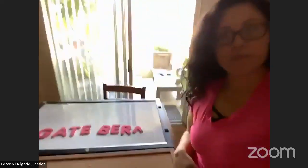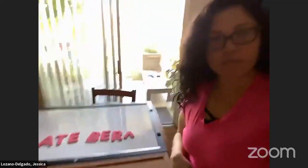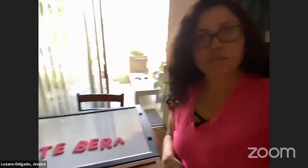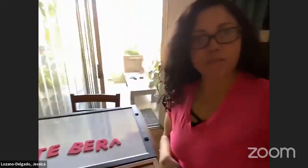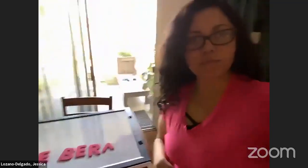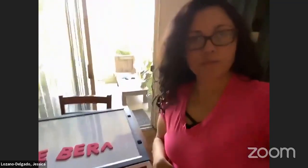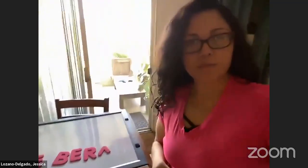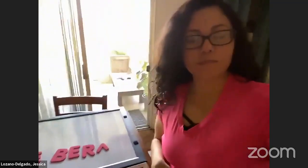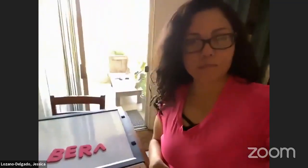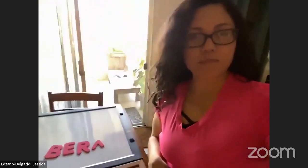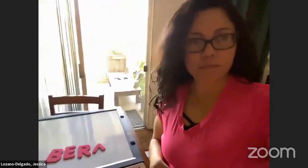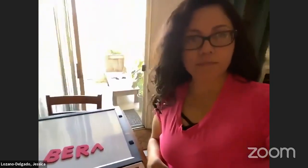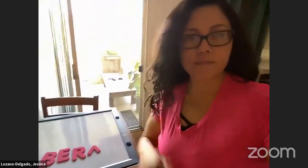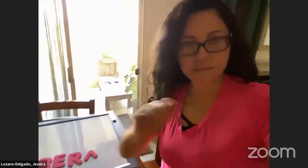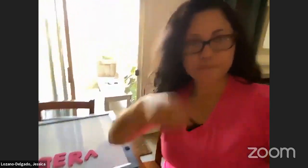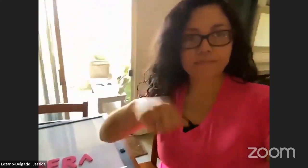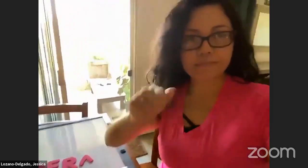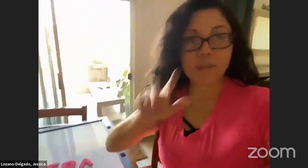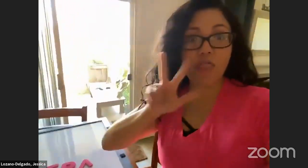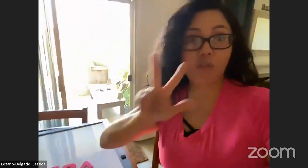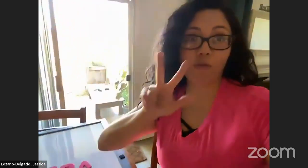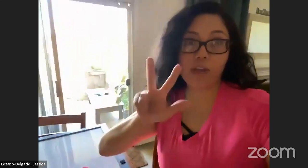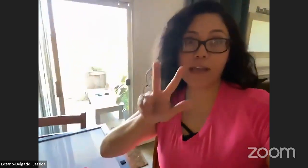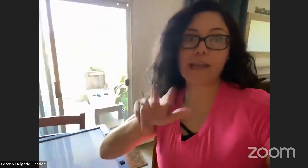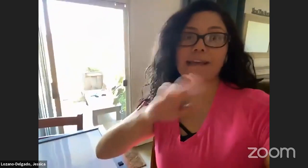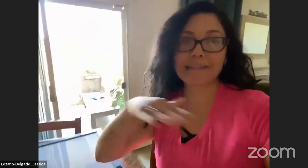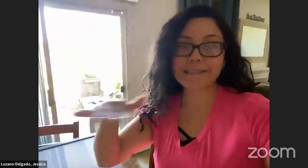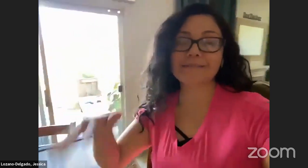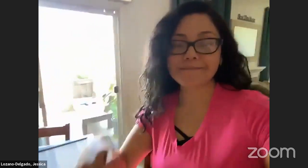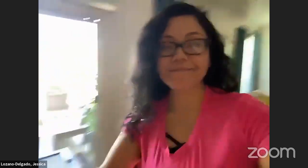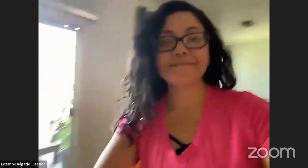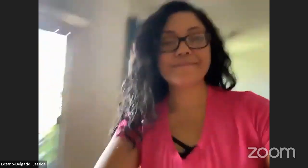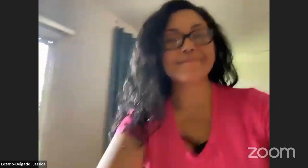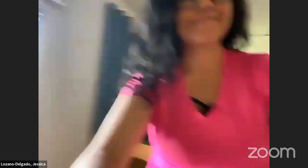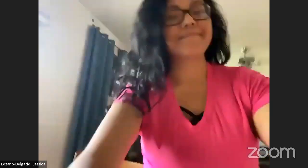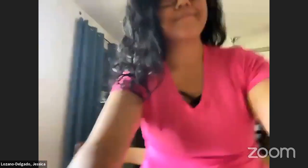home homeschooling. 3 kids. 3 kids.